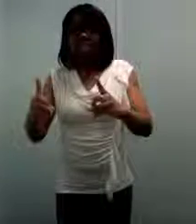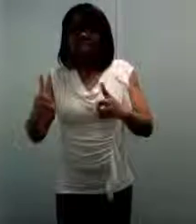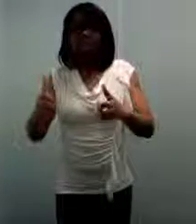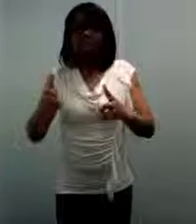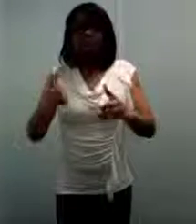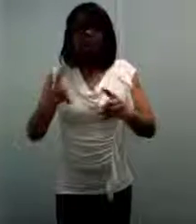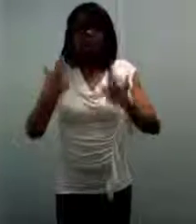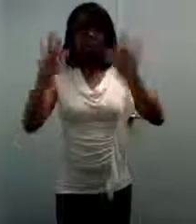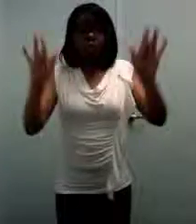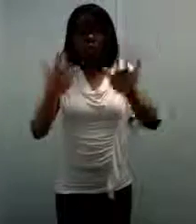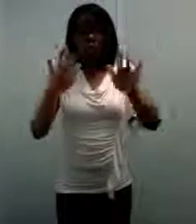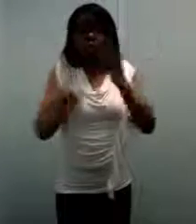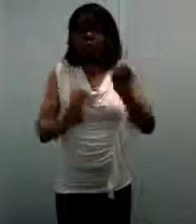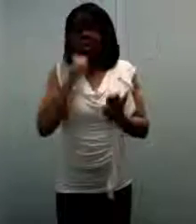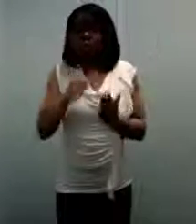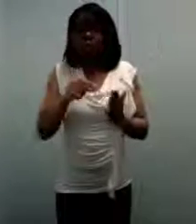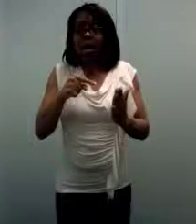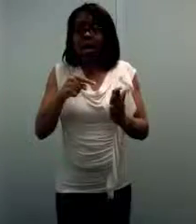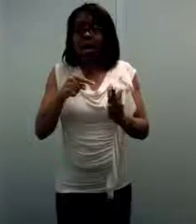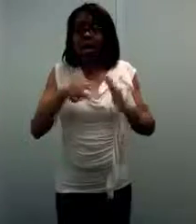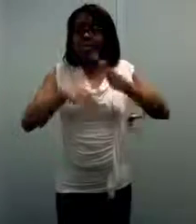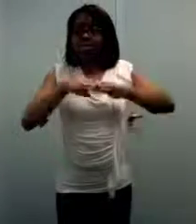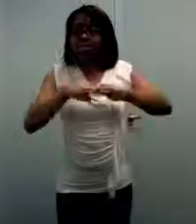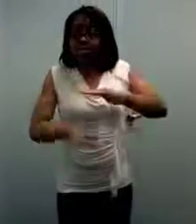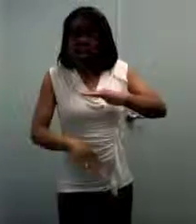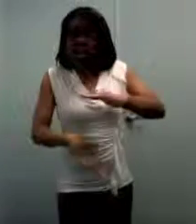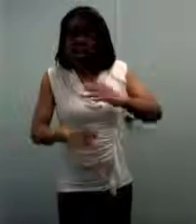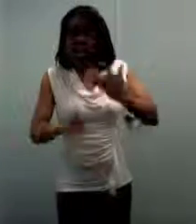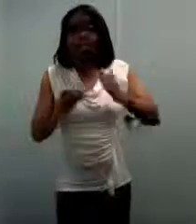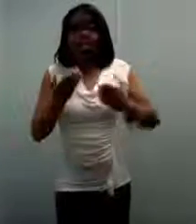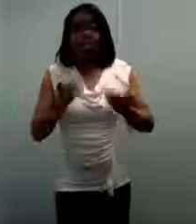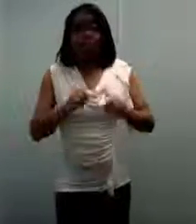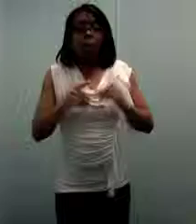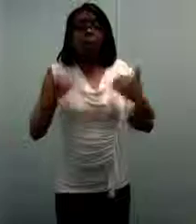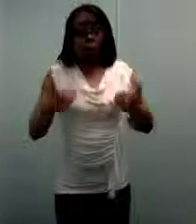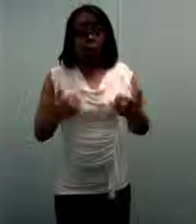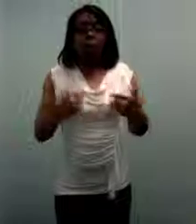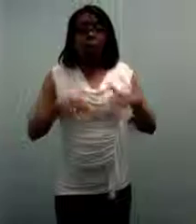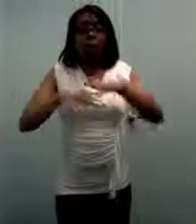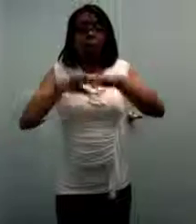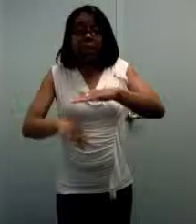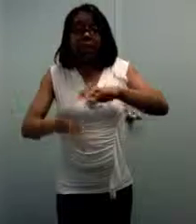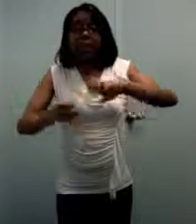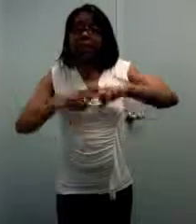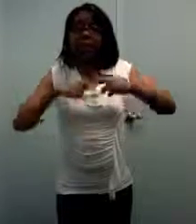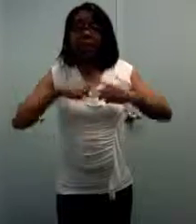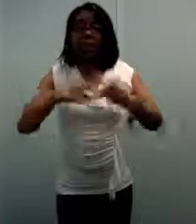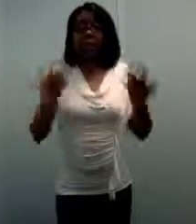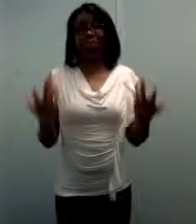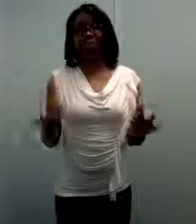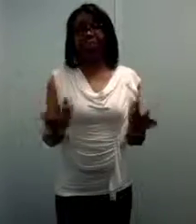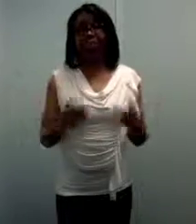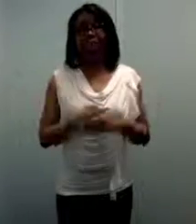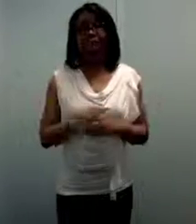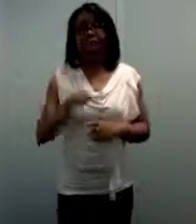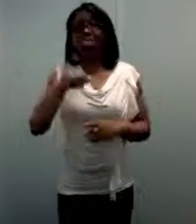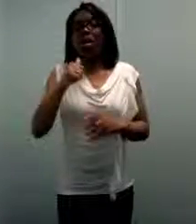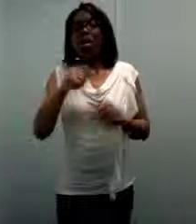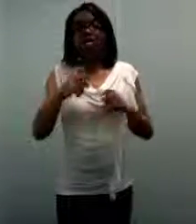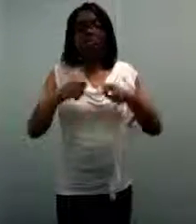down, but that we have dumbed-down problems right now. Well, another issue people bring up is somehow that hand